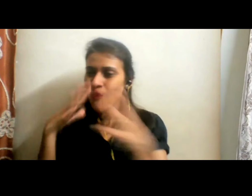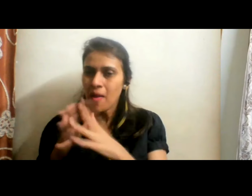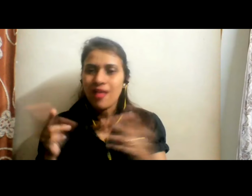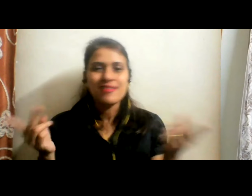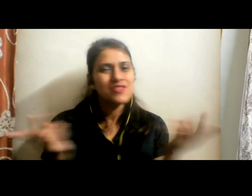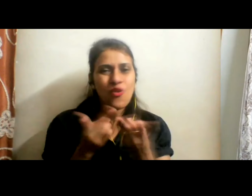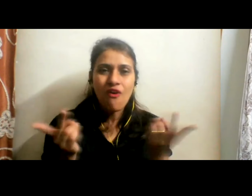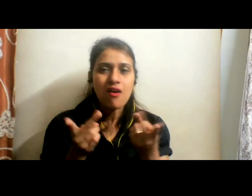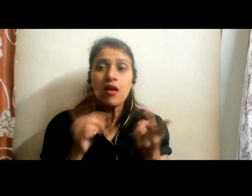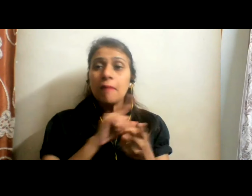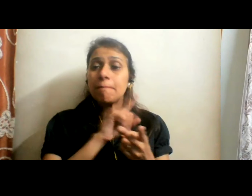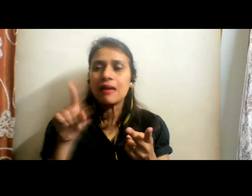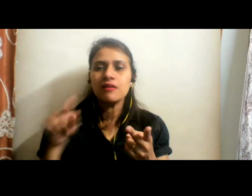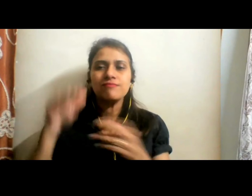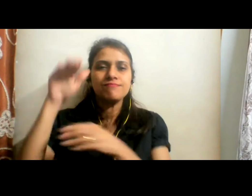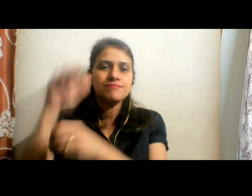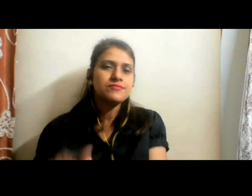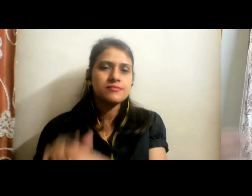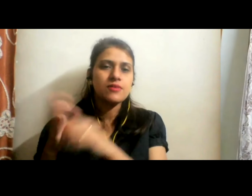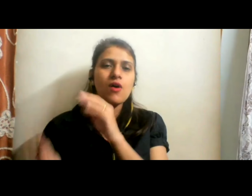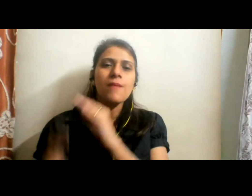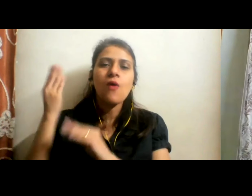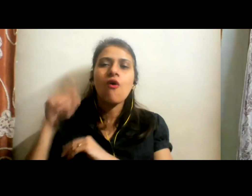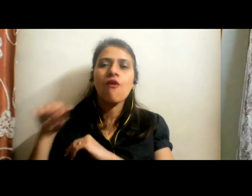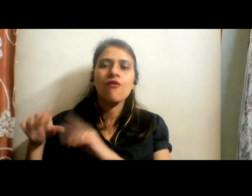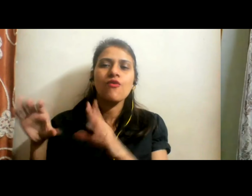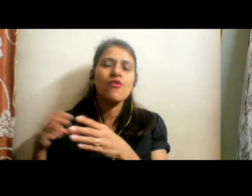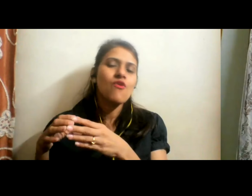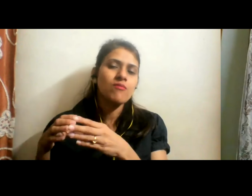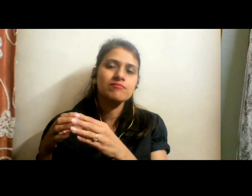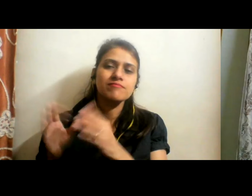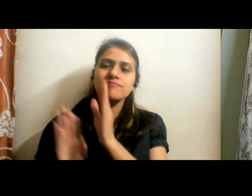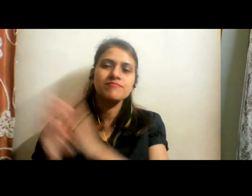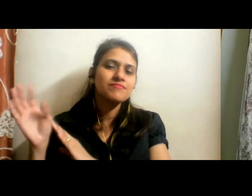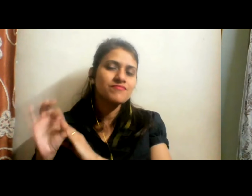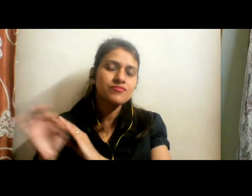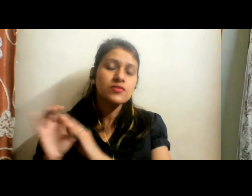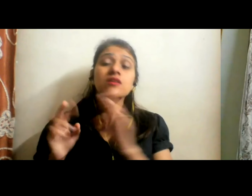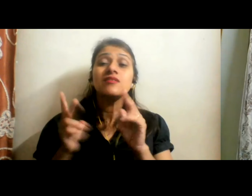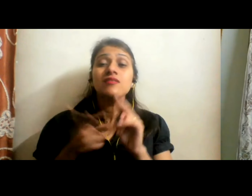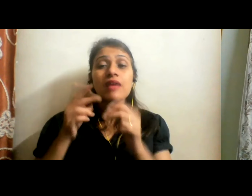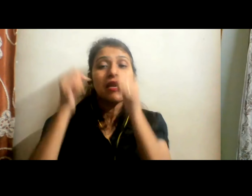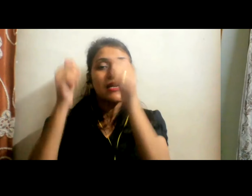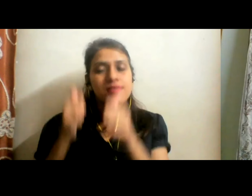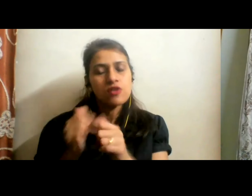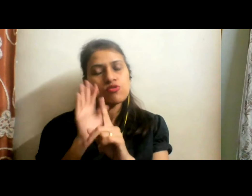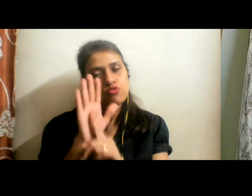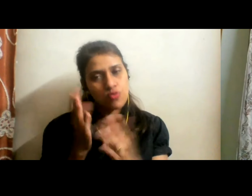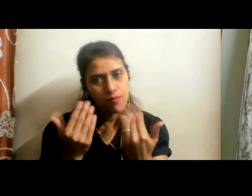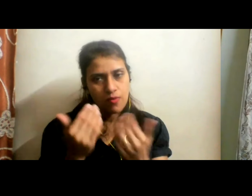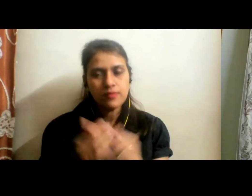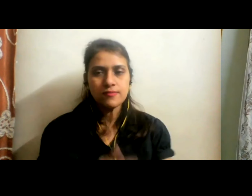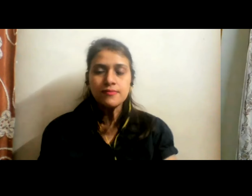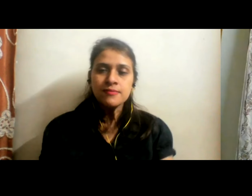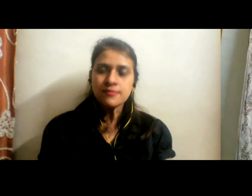is. Okay, or you may not come up with that. That's up to, that's on the scope of how you have planned your